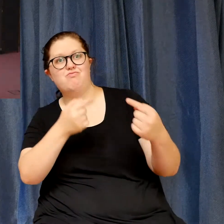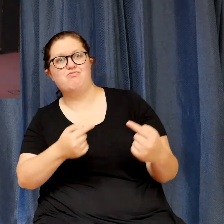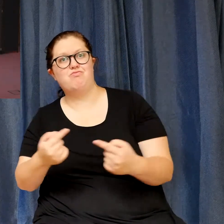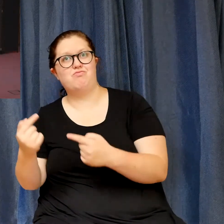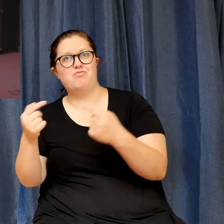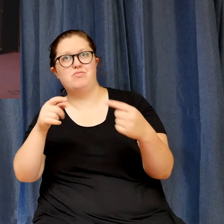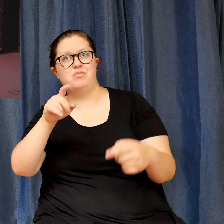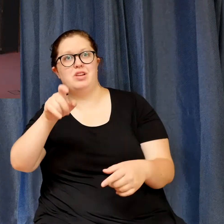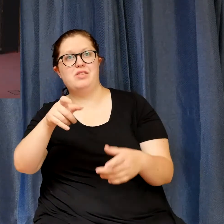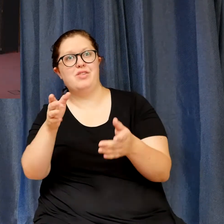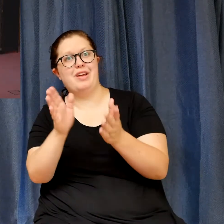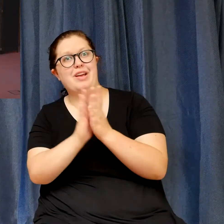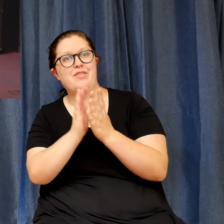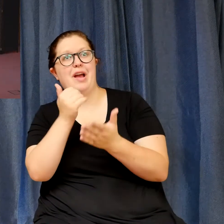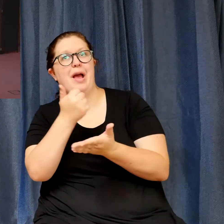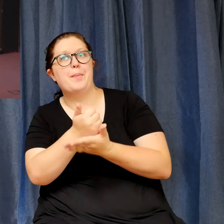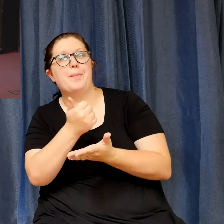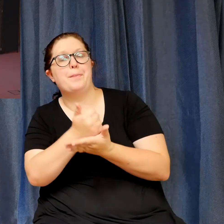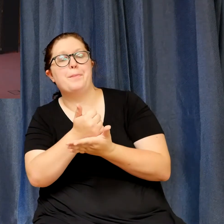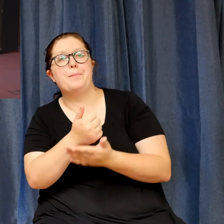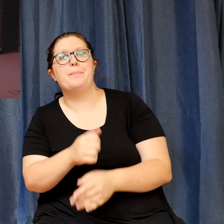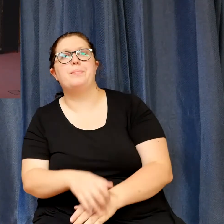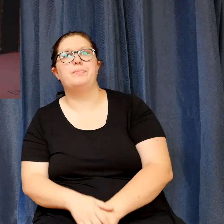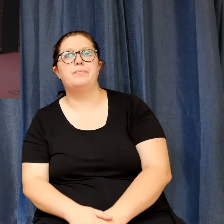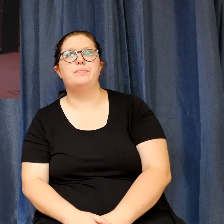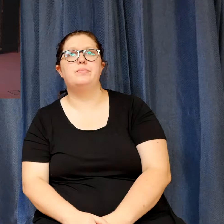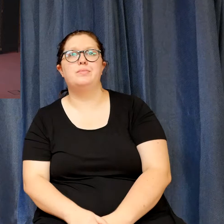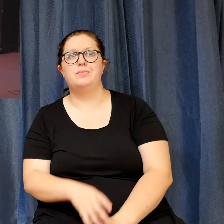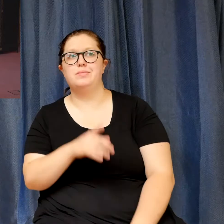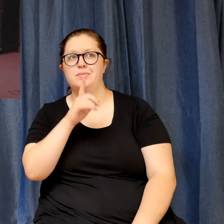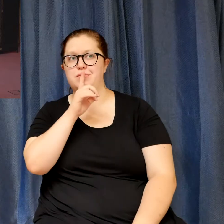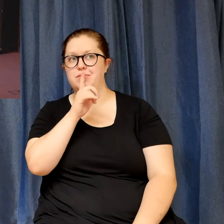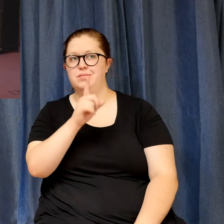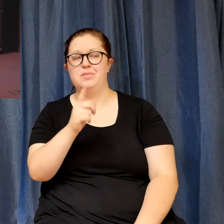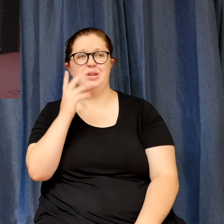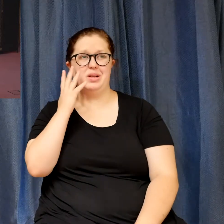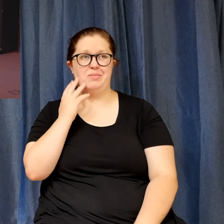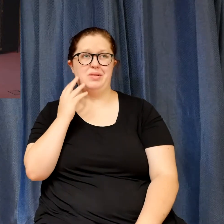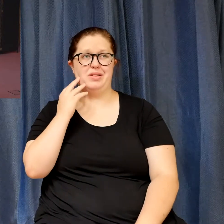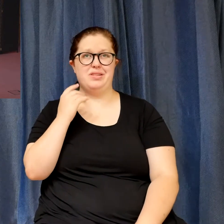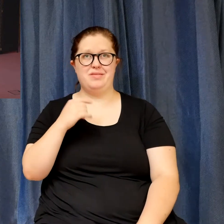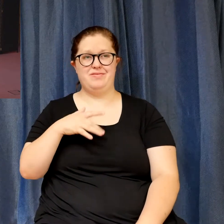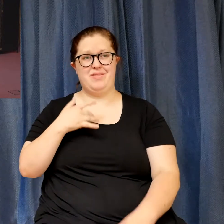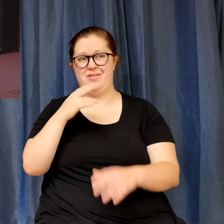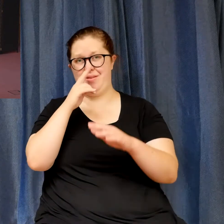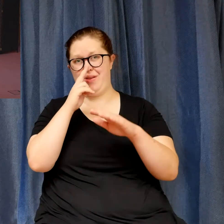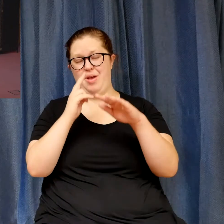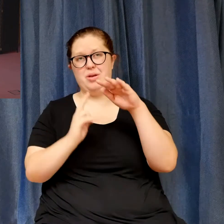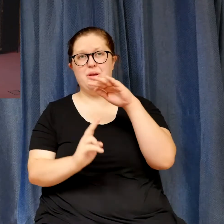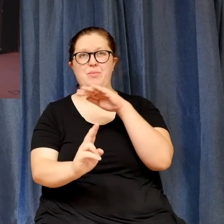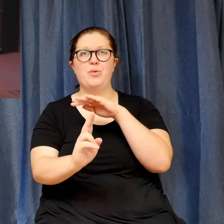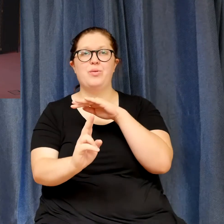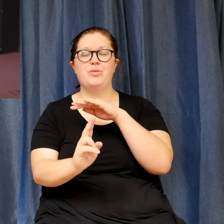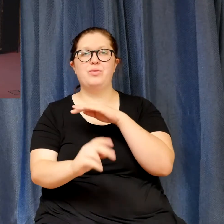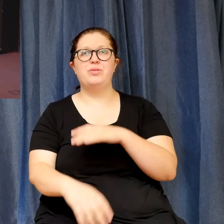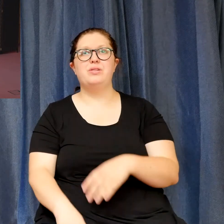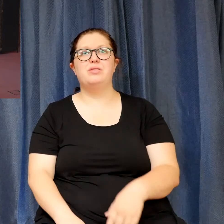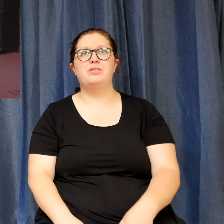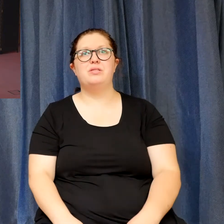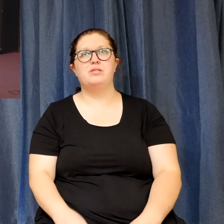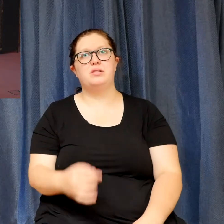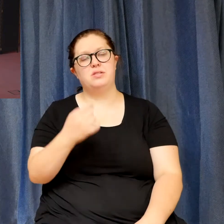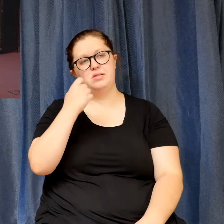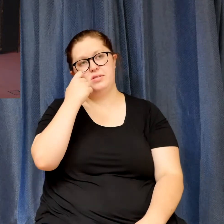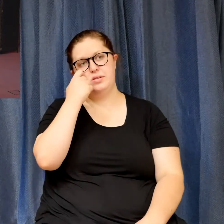ask for help every time I did it. So very humbling experience, but it was in those